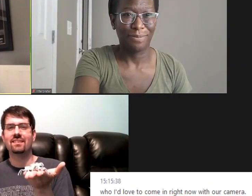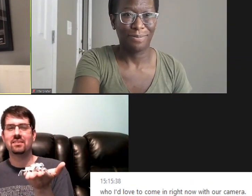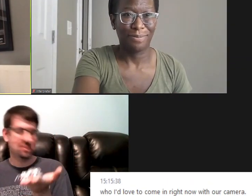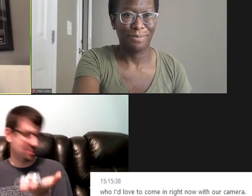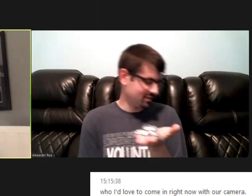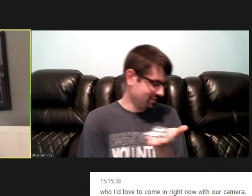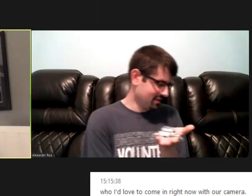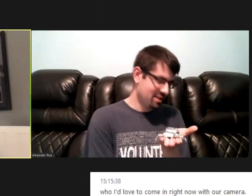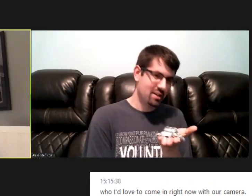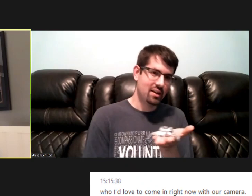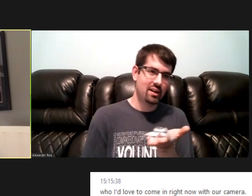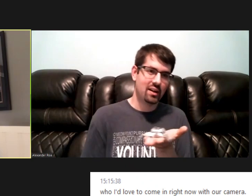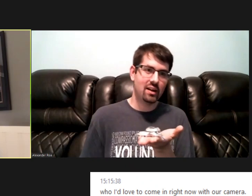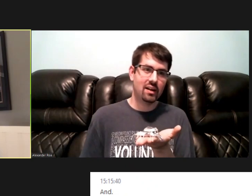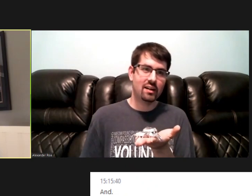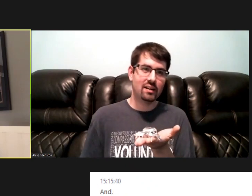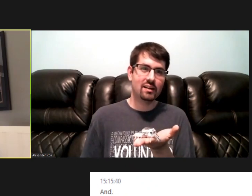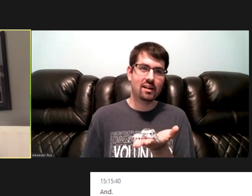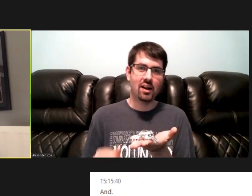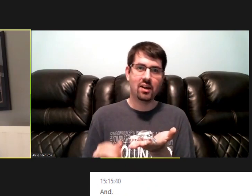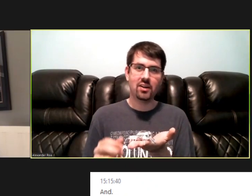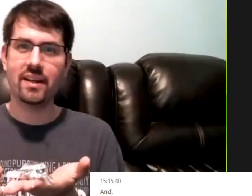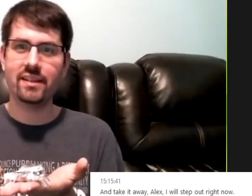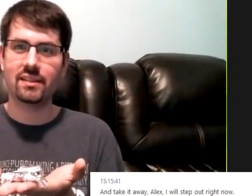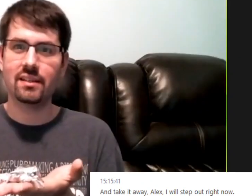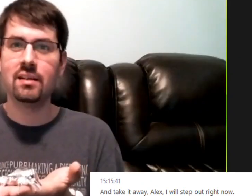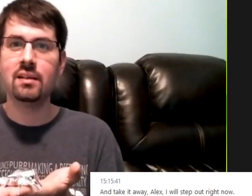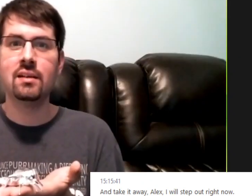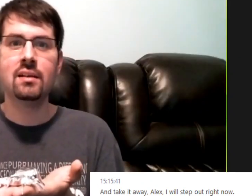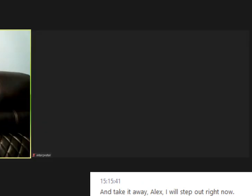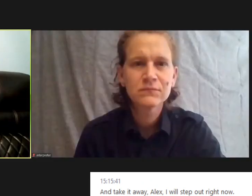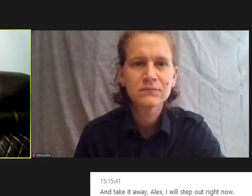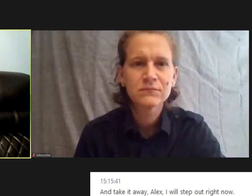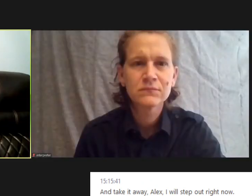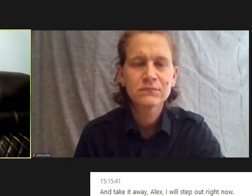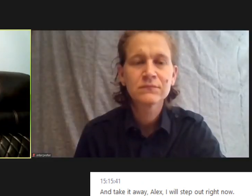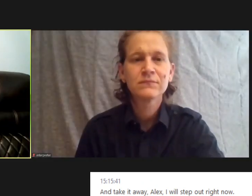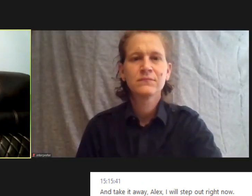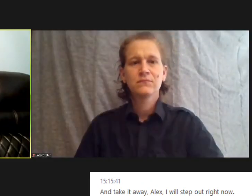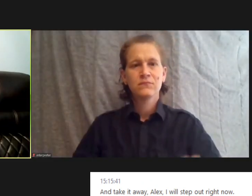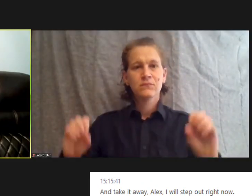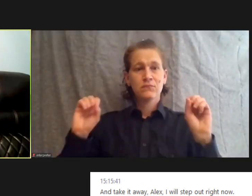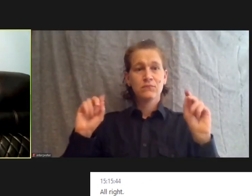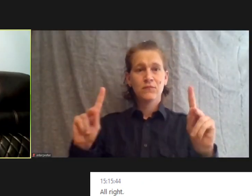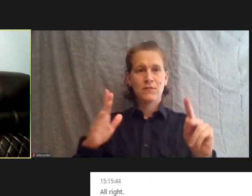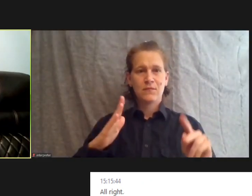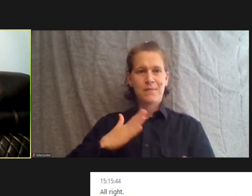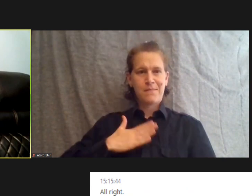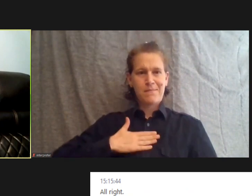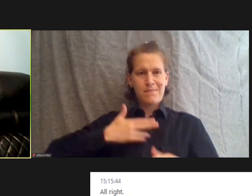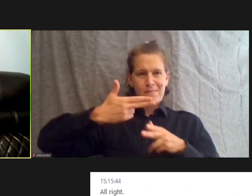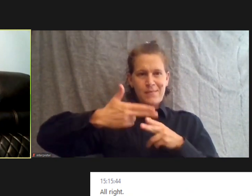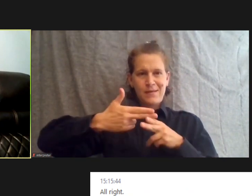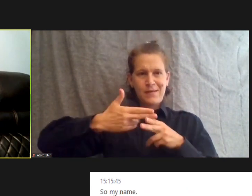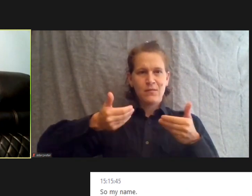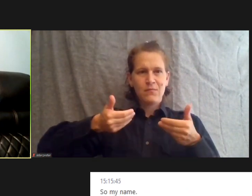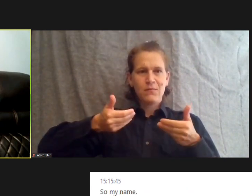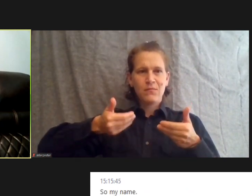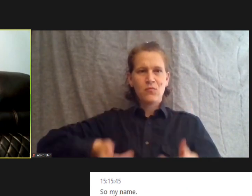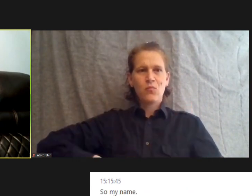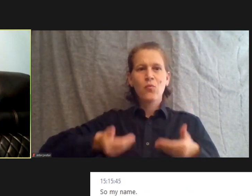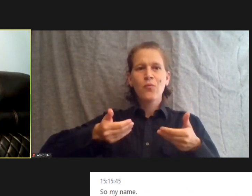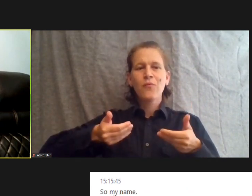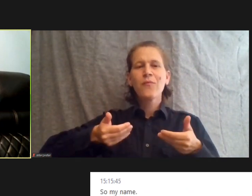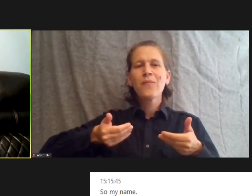Alex. I will step out right now. All right. So my name, dropped it.